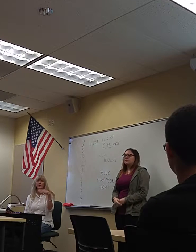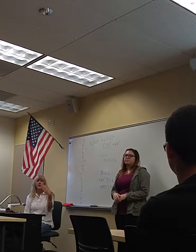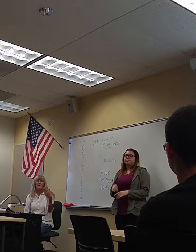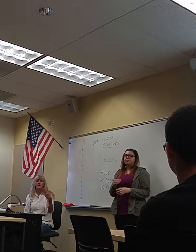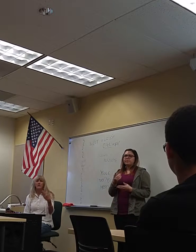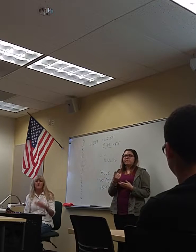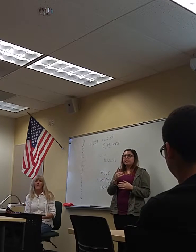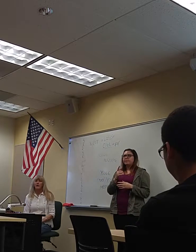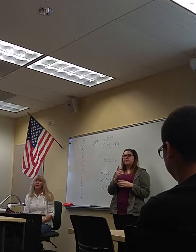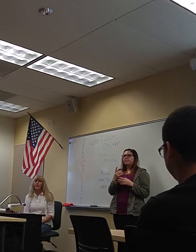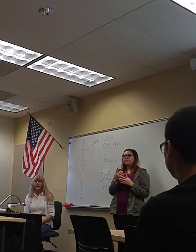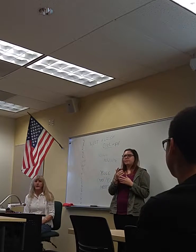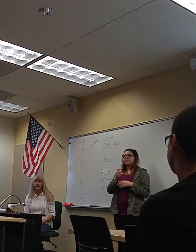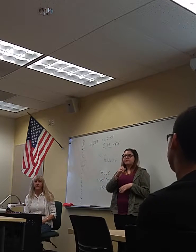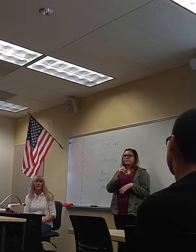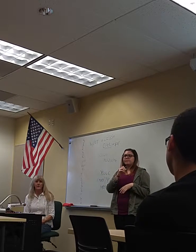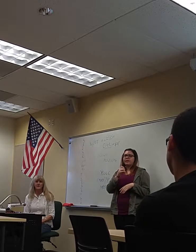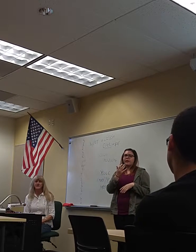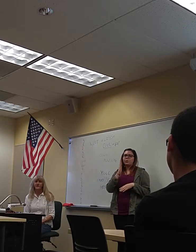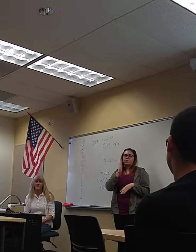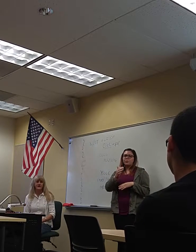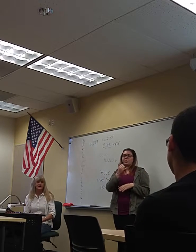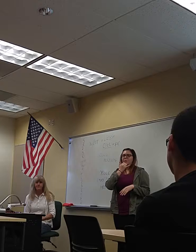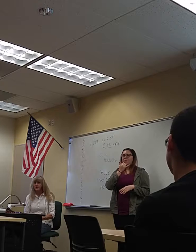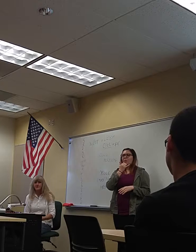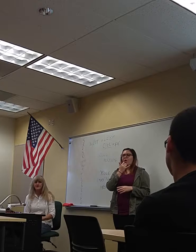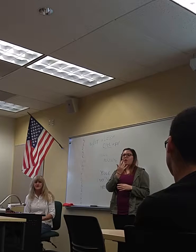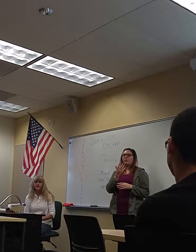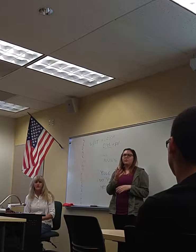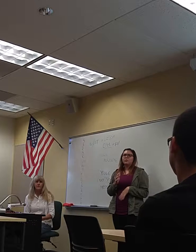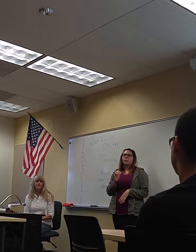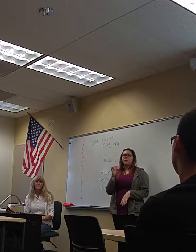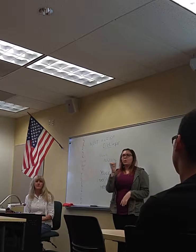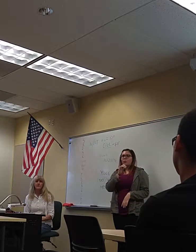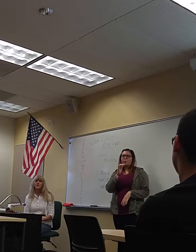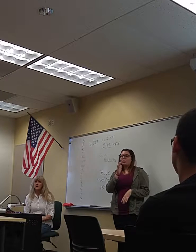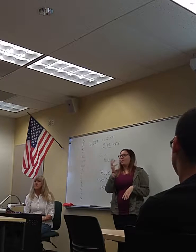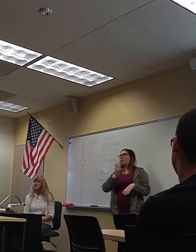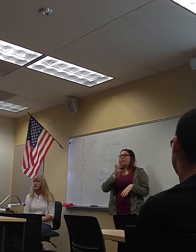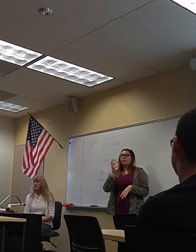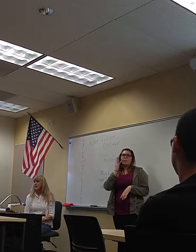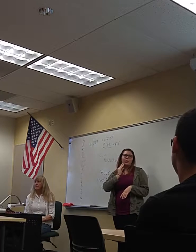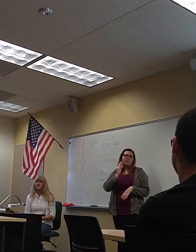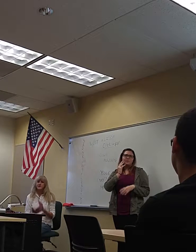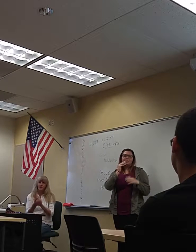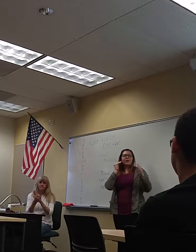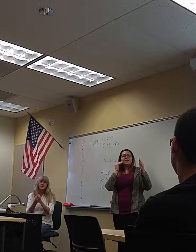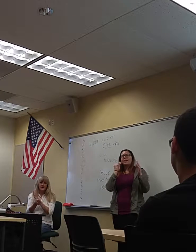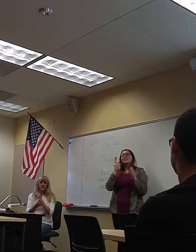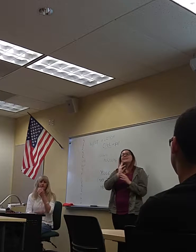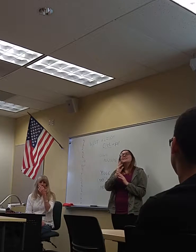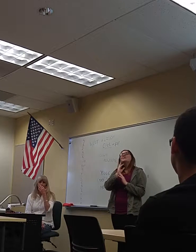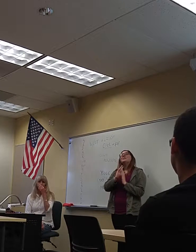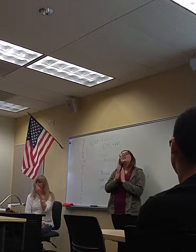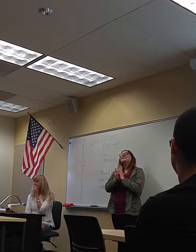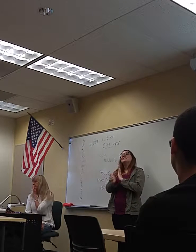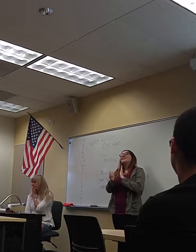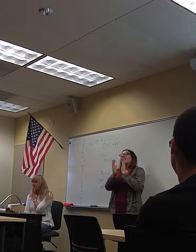you know, like, oh my gosh, Marianne is such an experienced interpreter. Right. Yeah, I might some skill for that. And skin